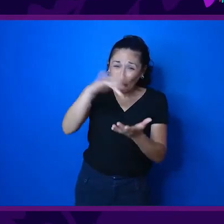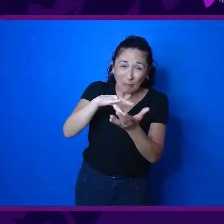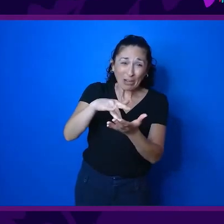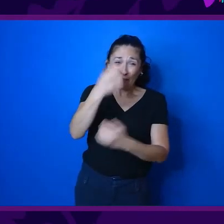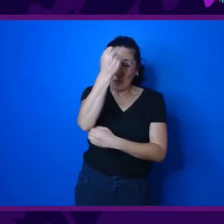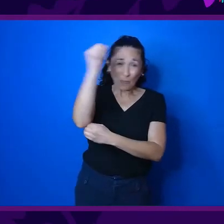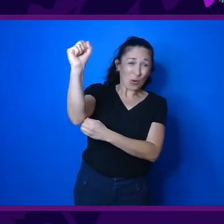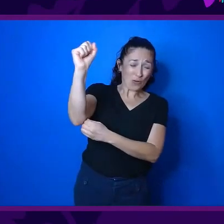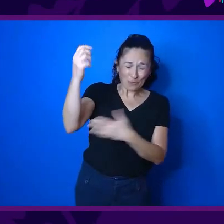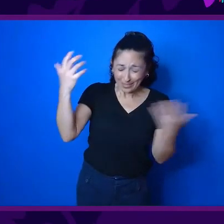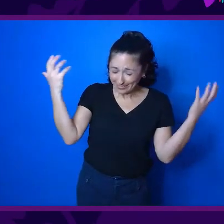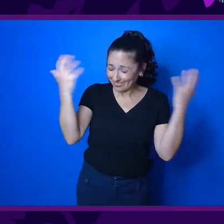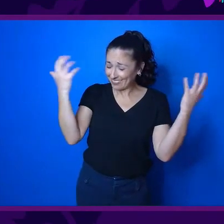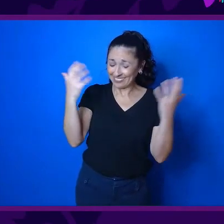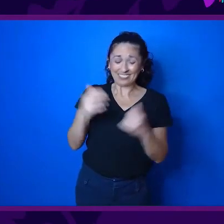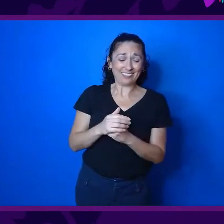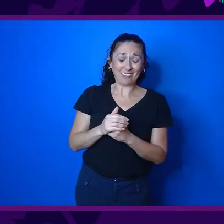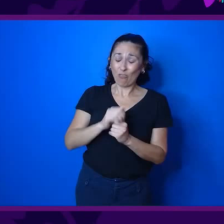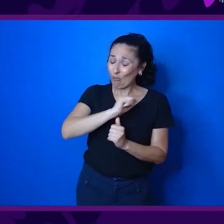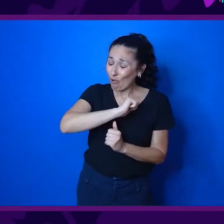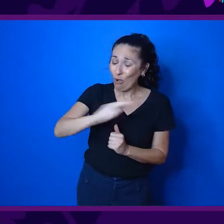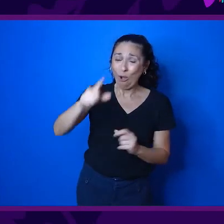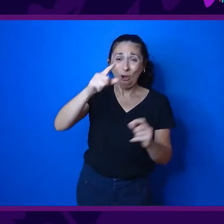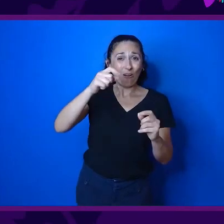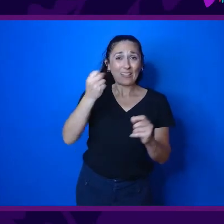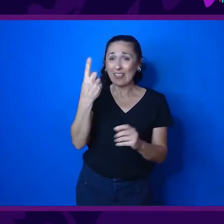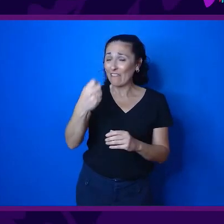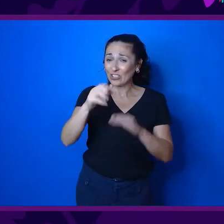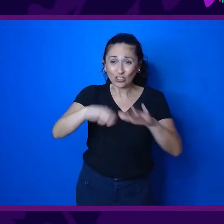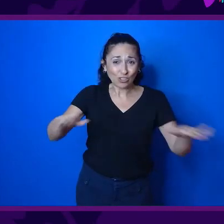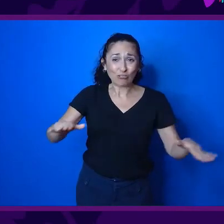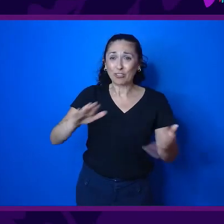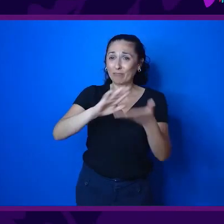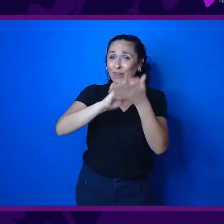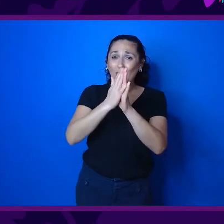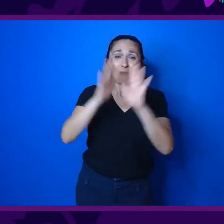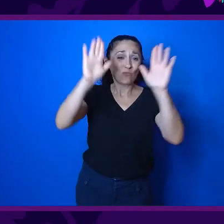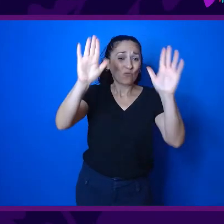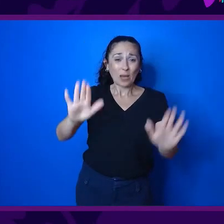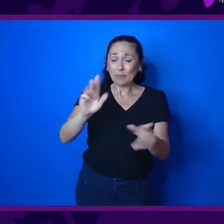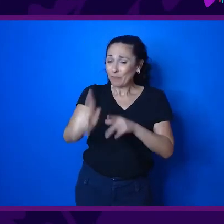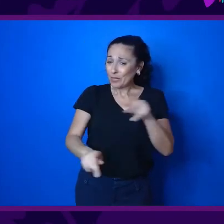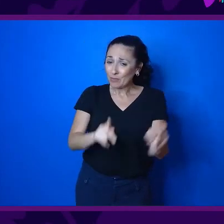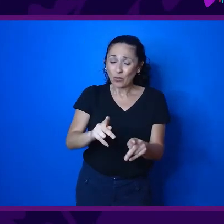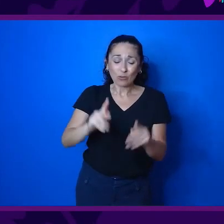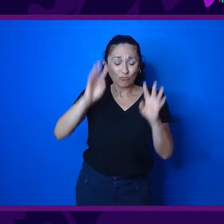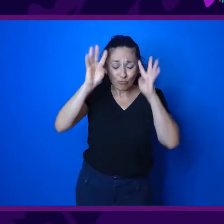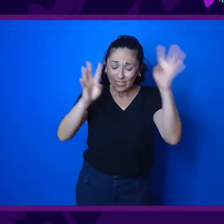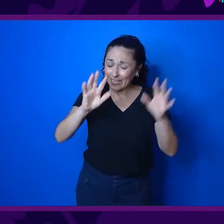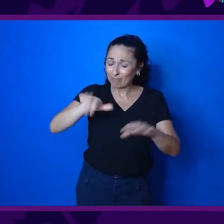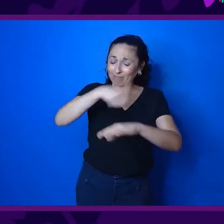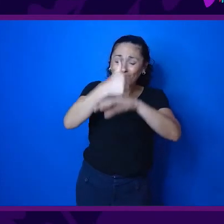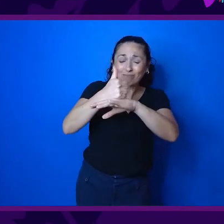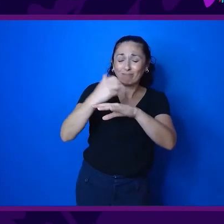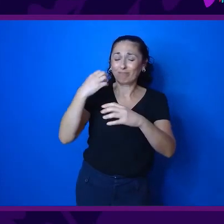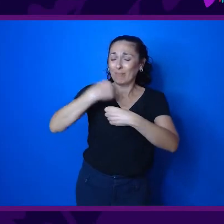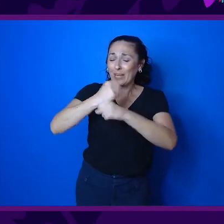how all of them have grown to be such tremendous people in this, and the community that you've created, and how much you've just blessed us in so many different